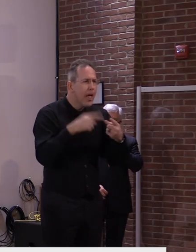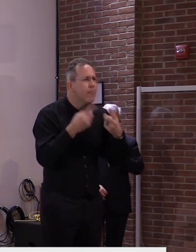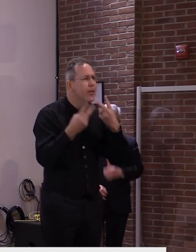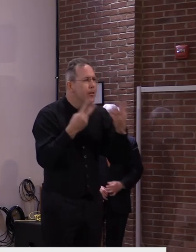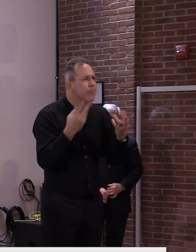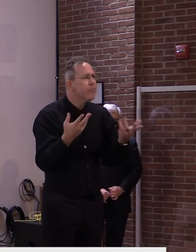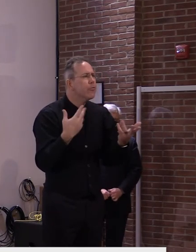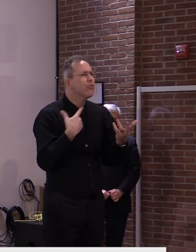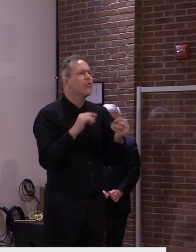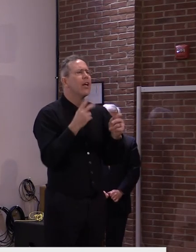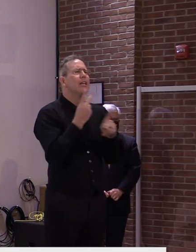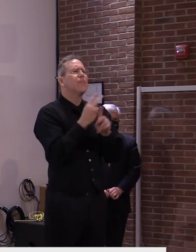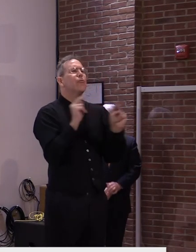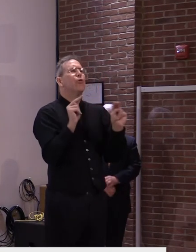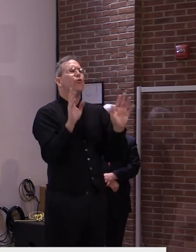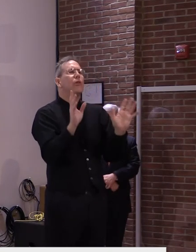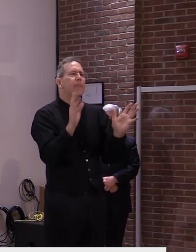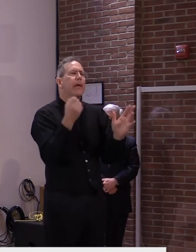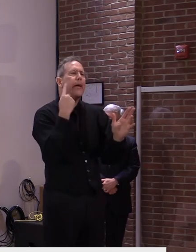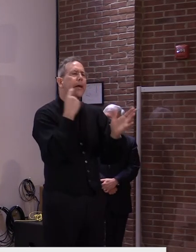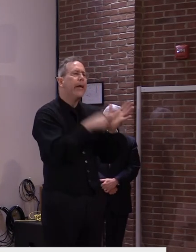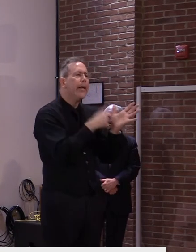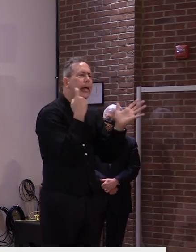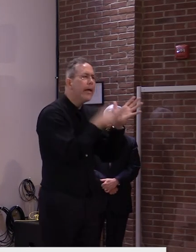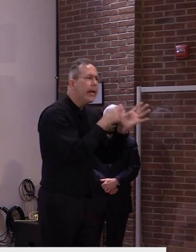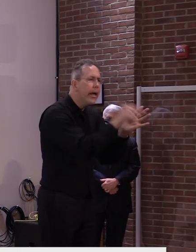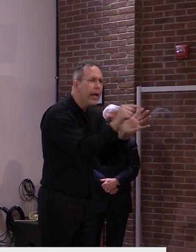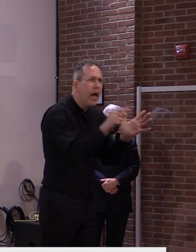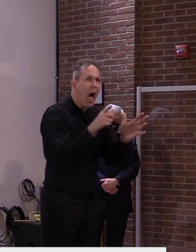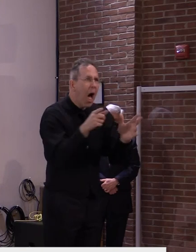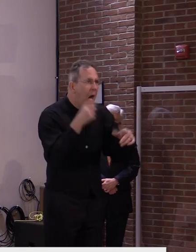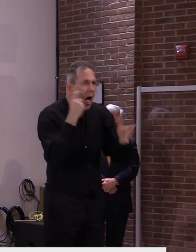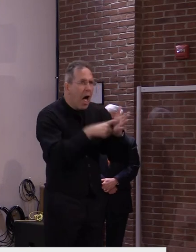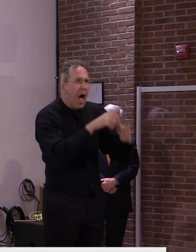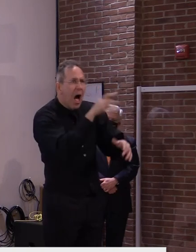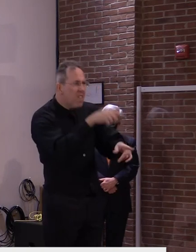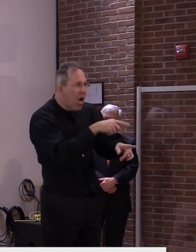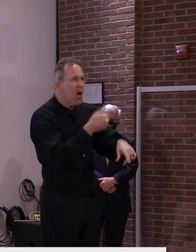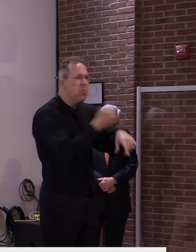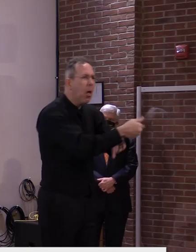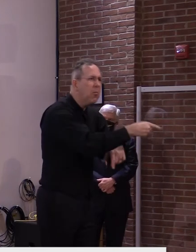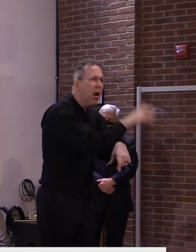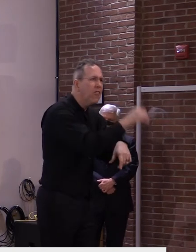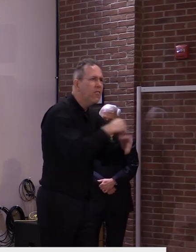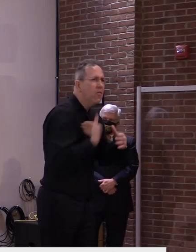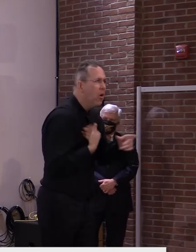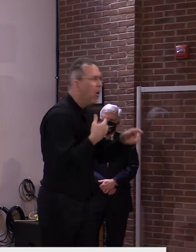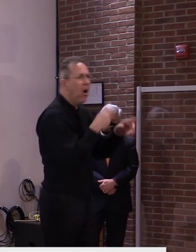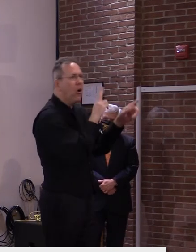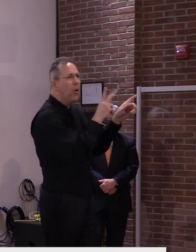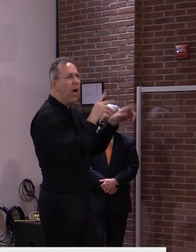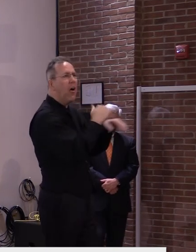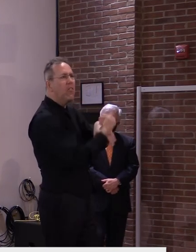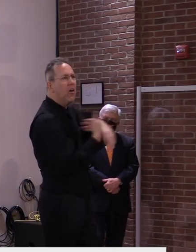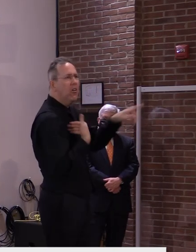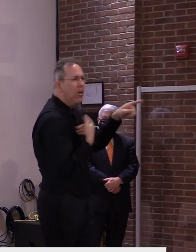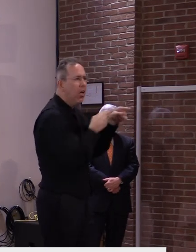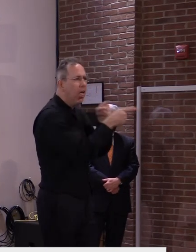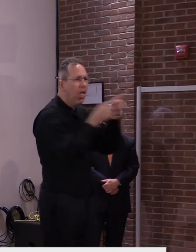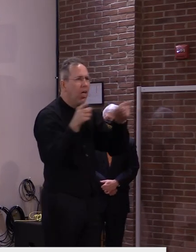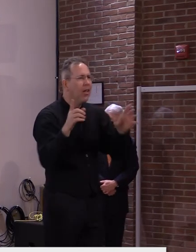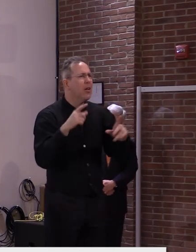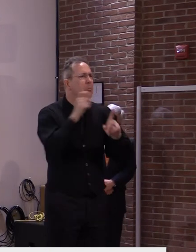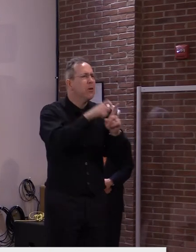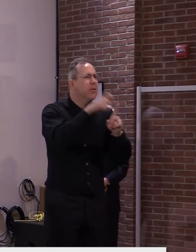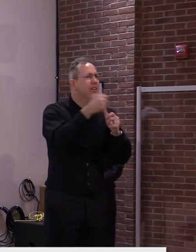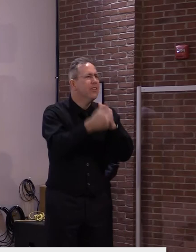calling a variant, and it has nothing to do with never wanting to be in a room with somebody who came from the UK or from